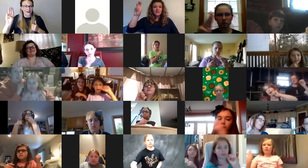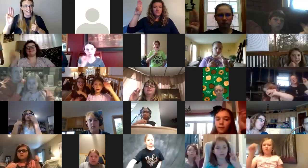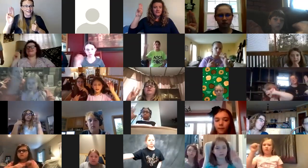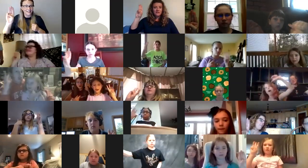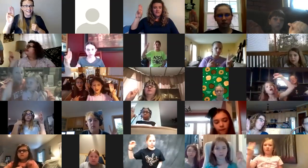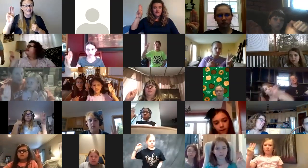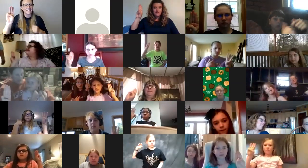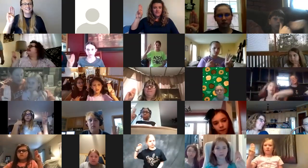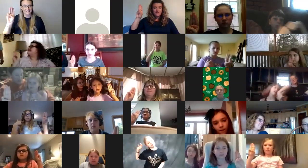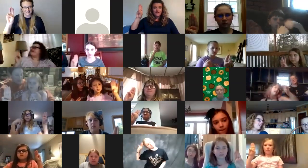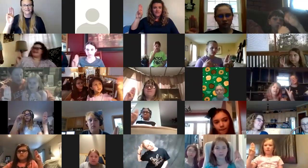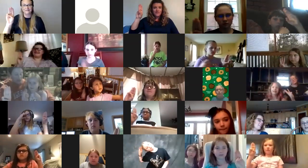law.